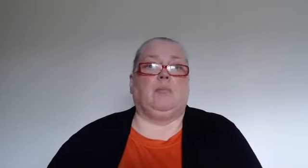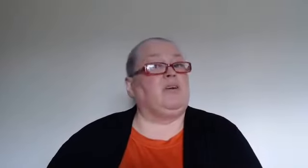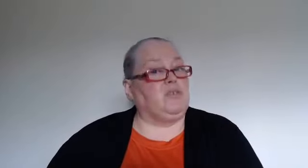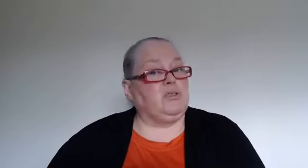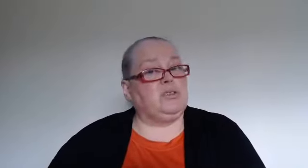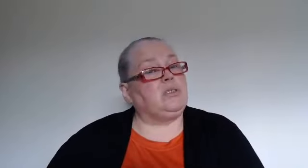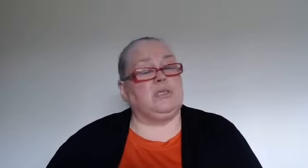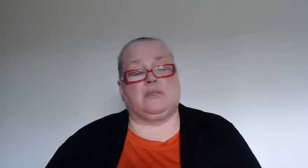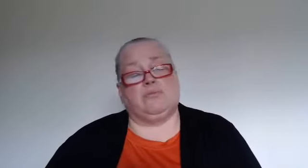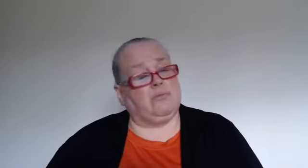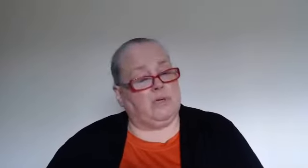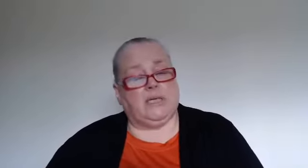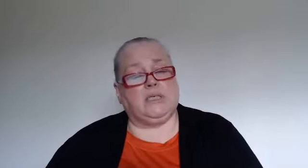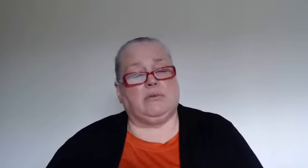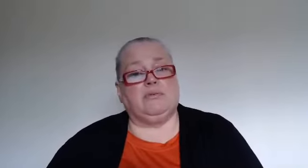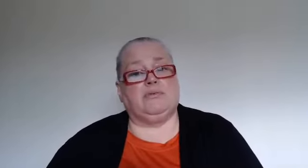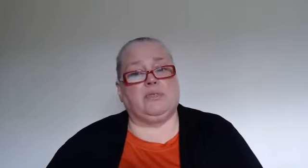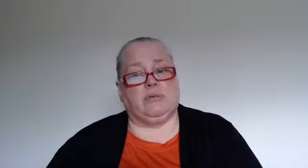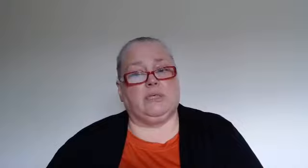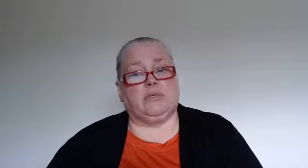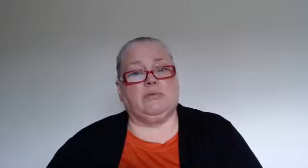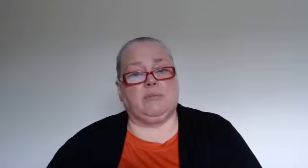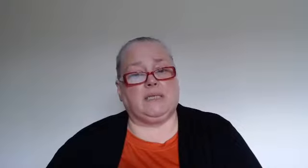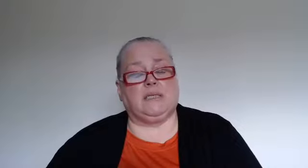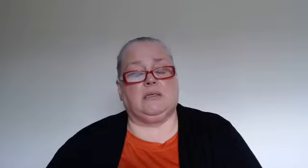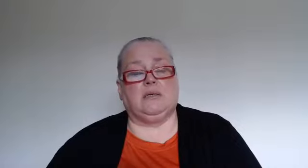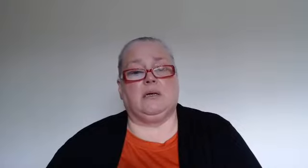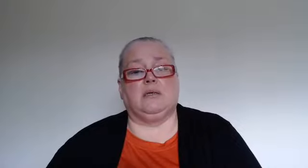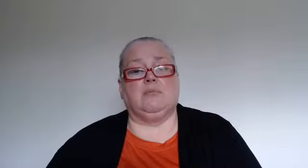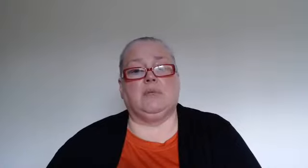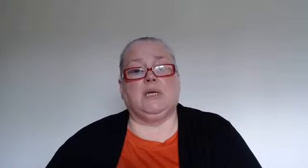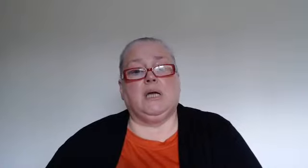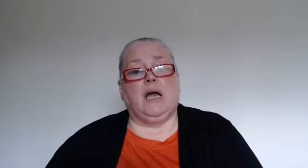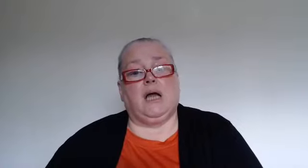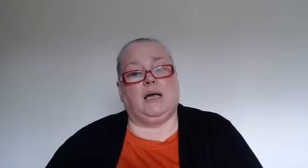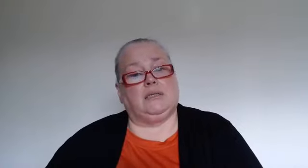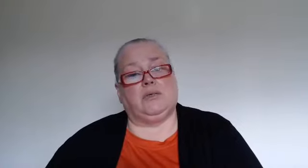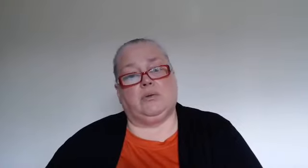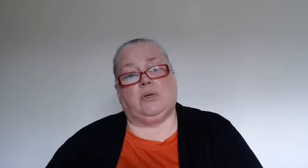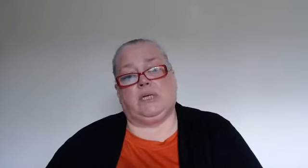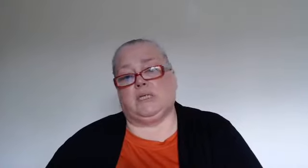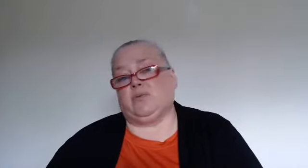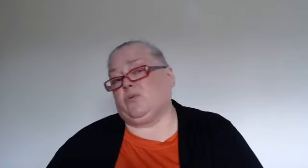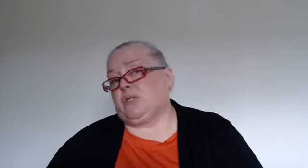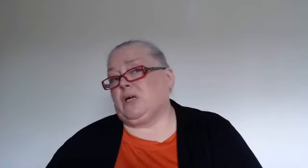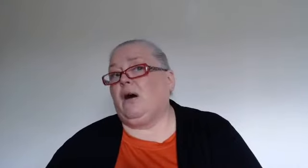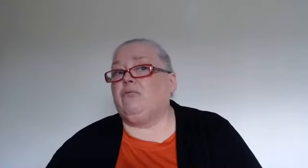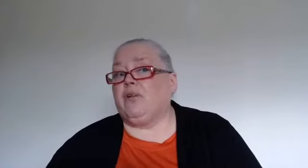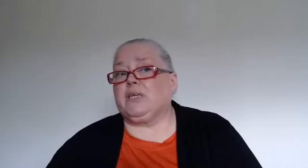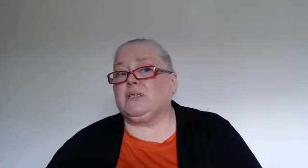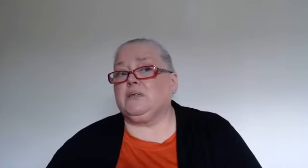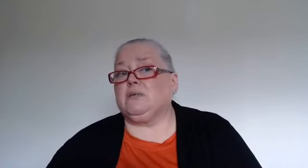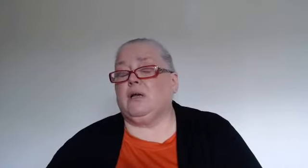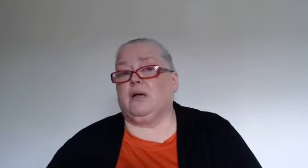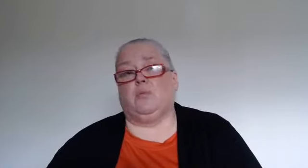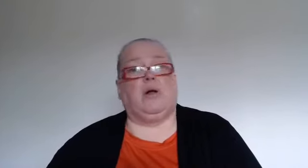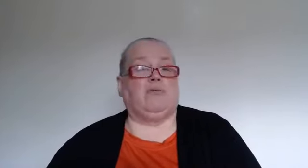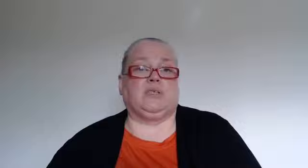done it. It's really tough. It's really tough mentally. And the other one is divorce and conflict, conflict with